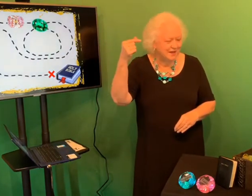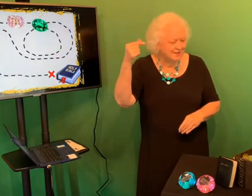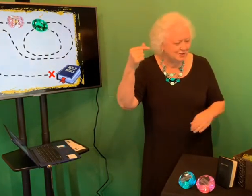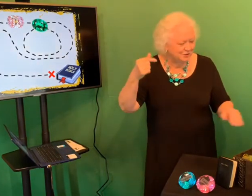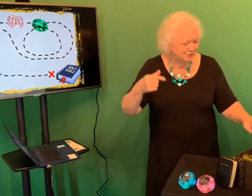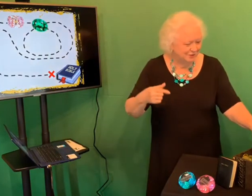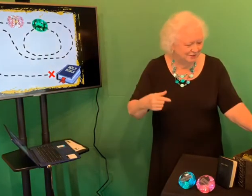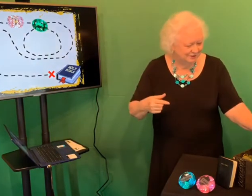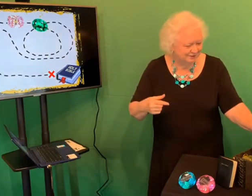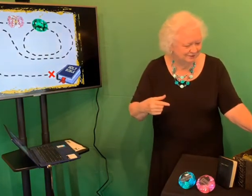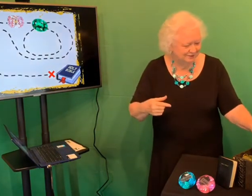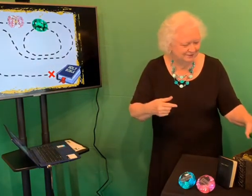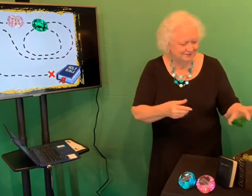Green jewel.